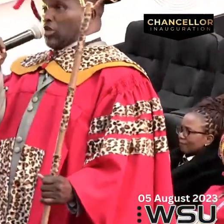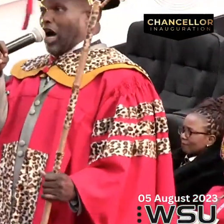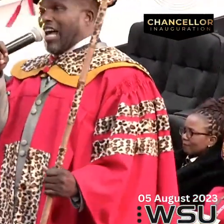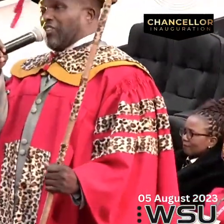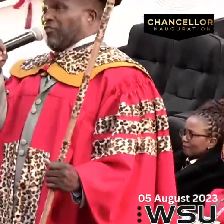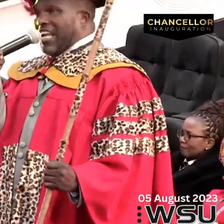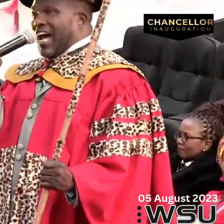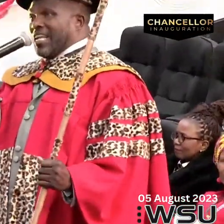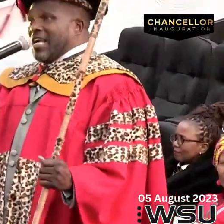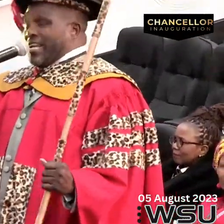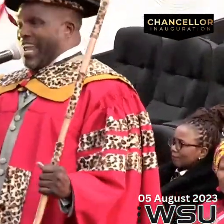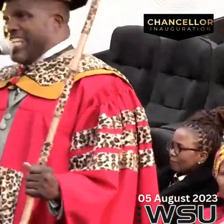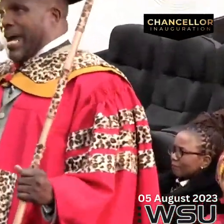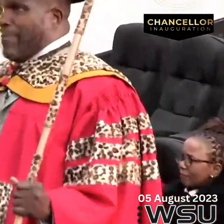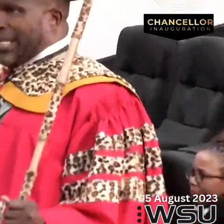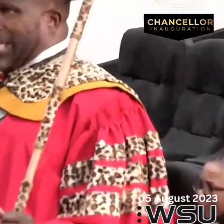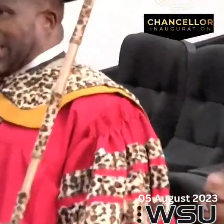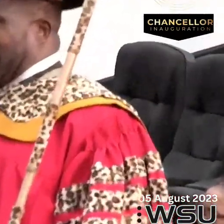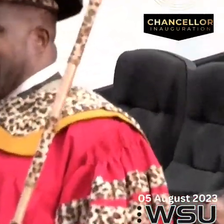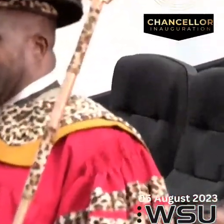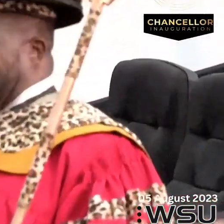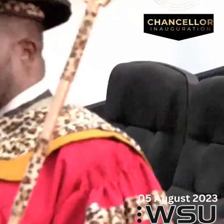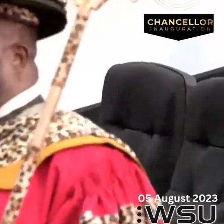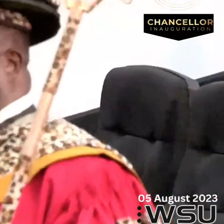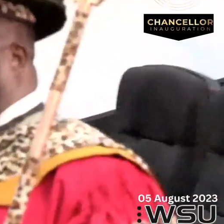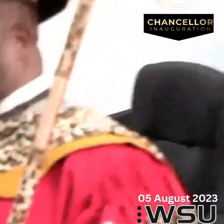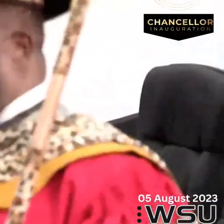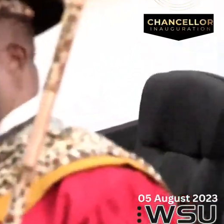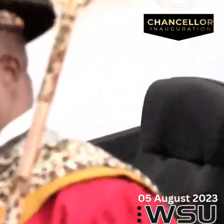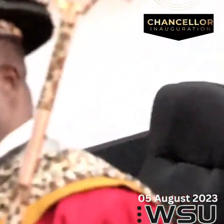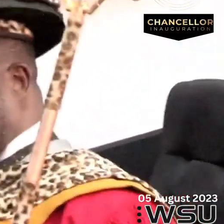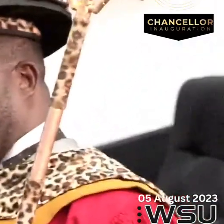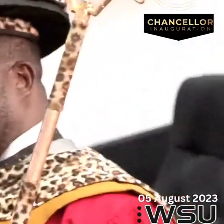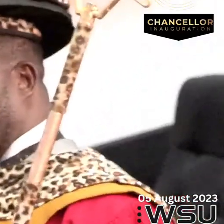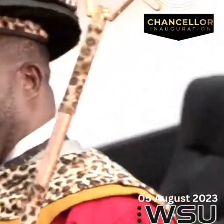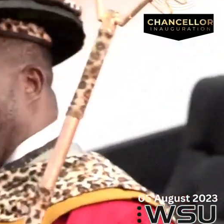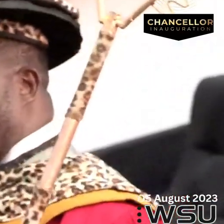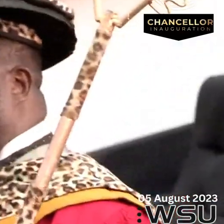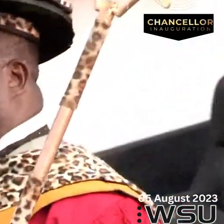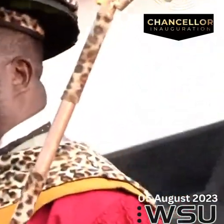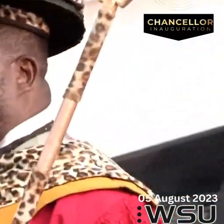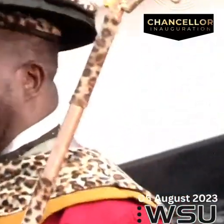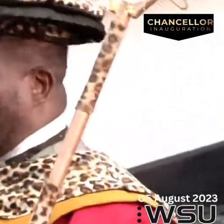Wafunda kwi skole zifanan, nenda mase senior secondary school.